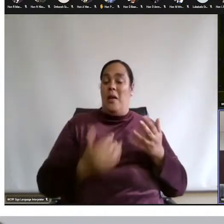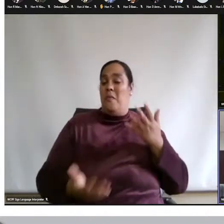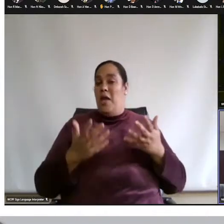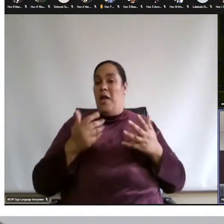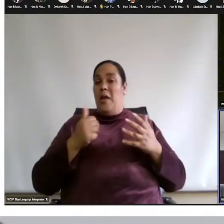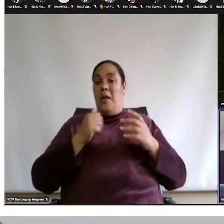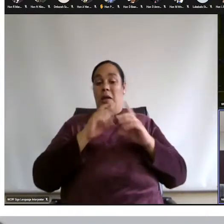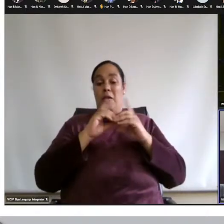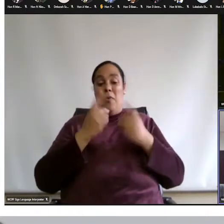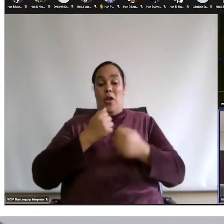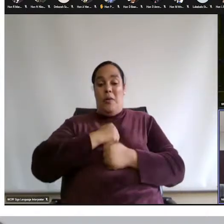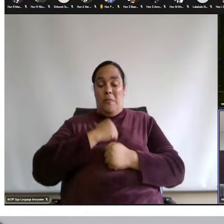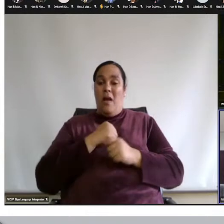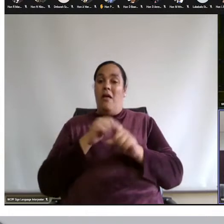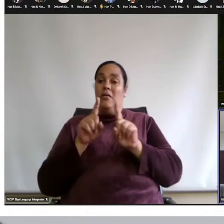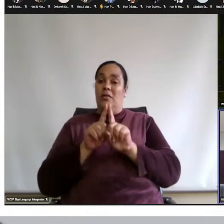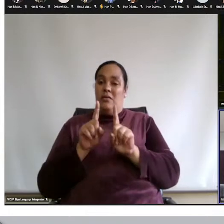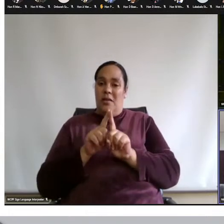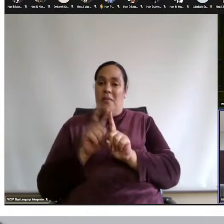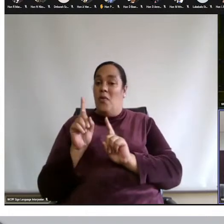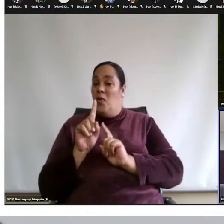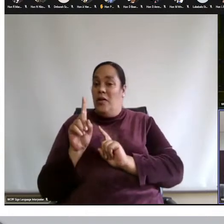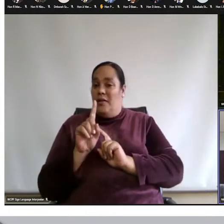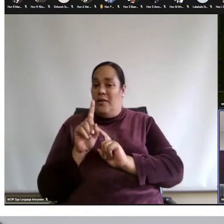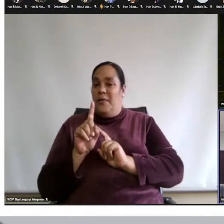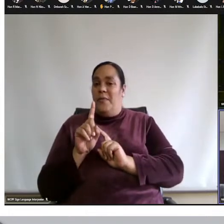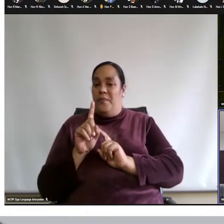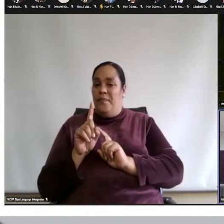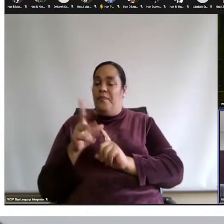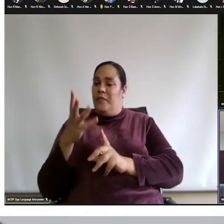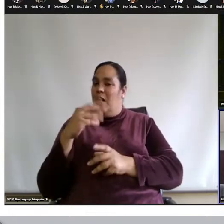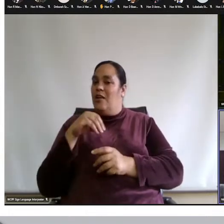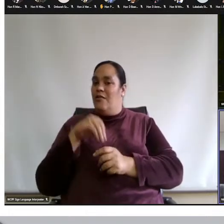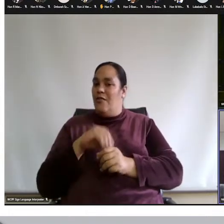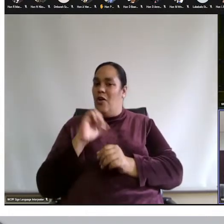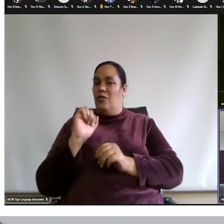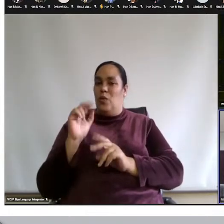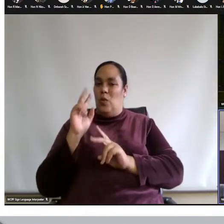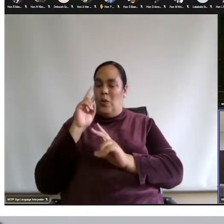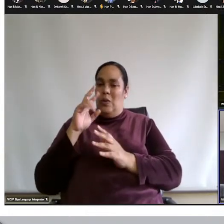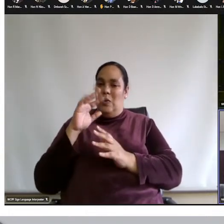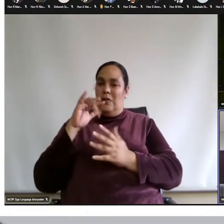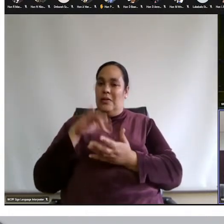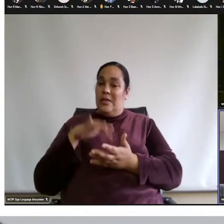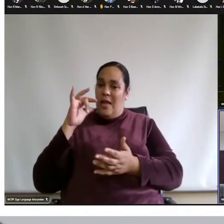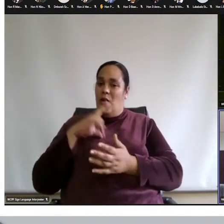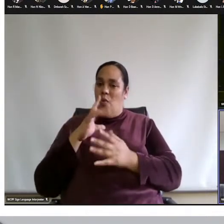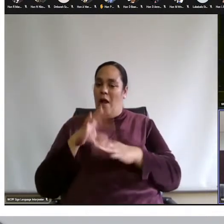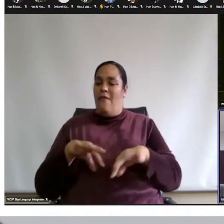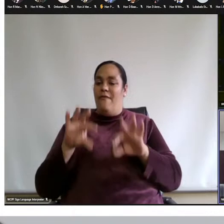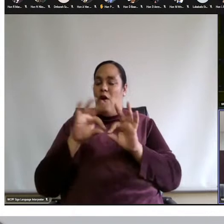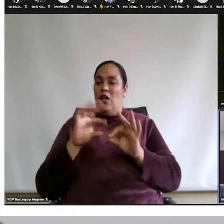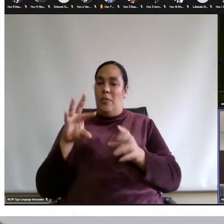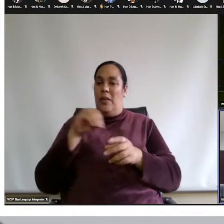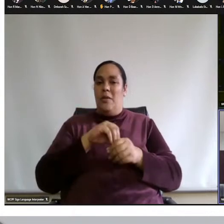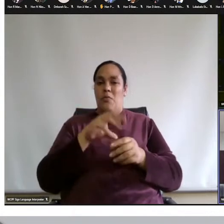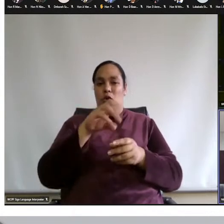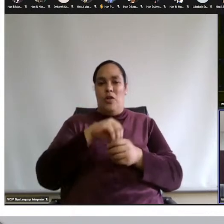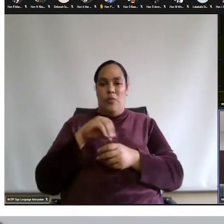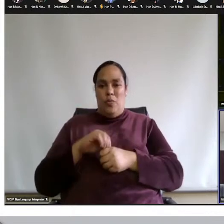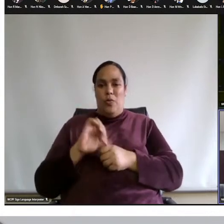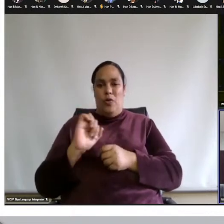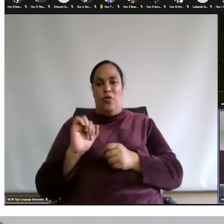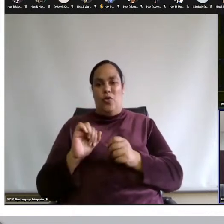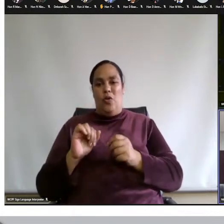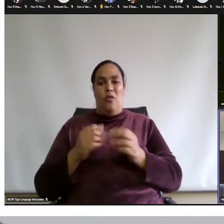department is also well involved in the studies, because we provided valuable input into the